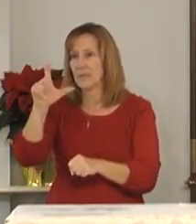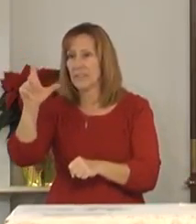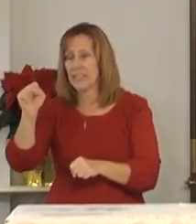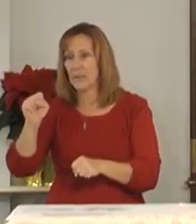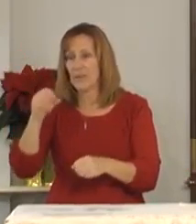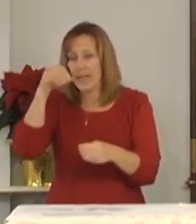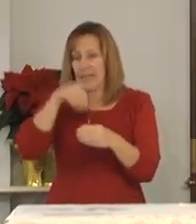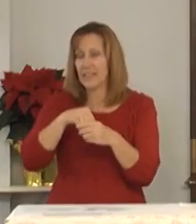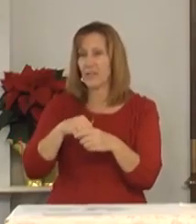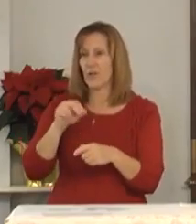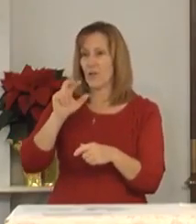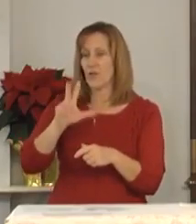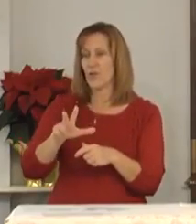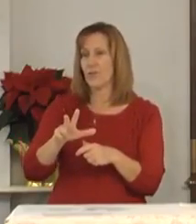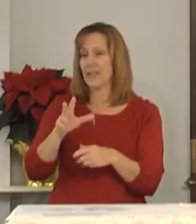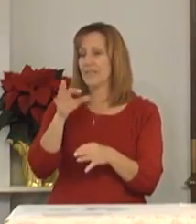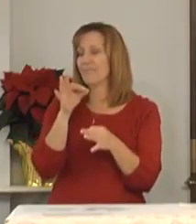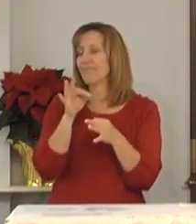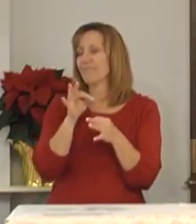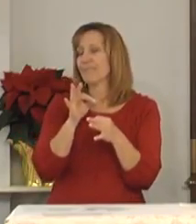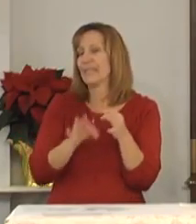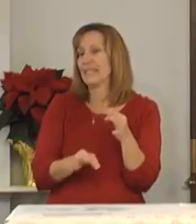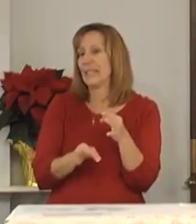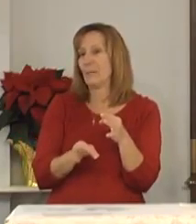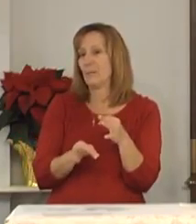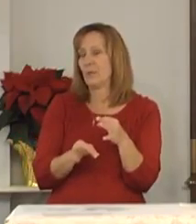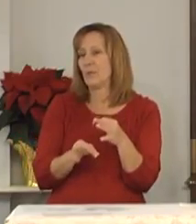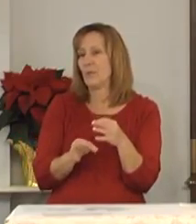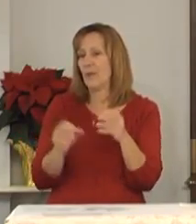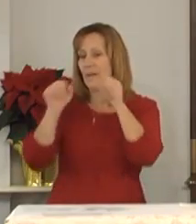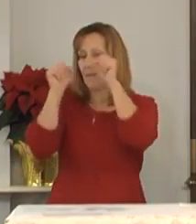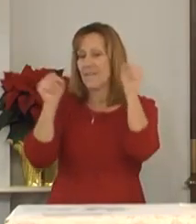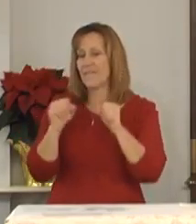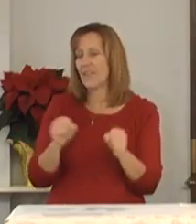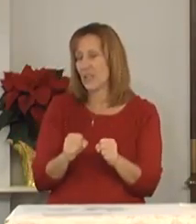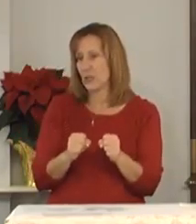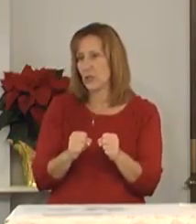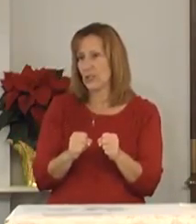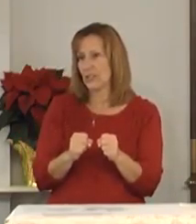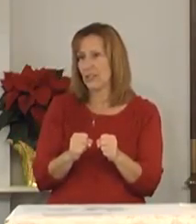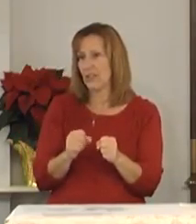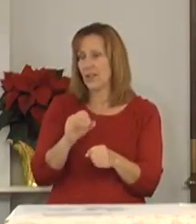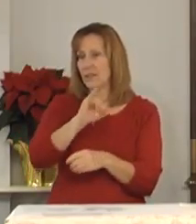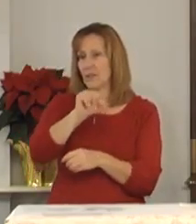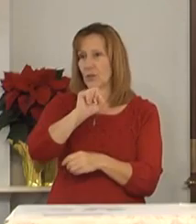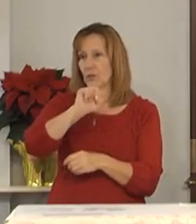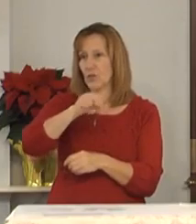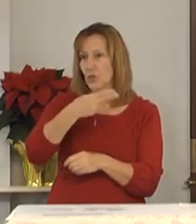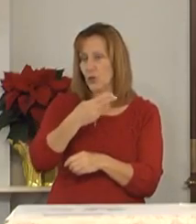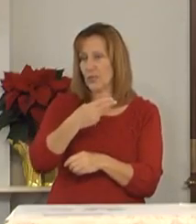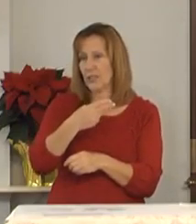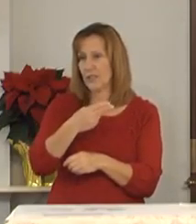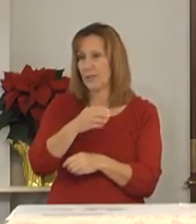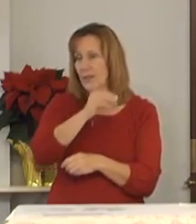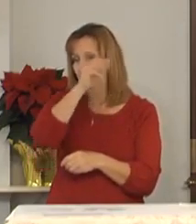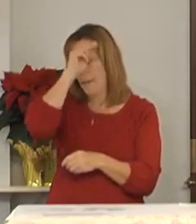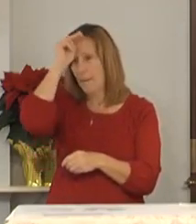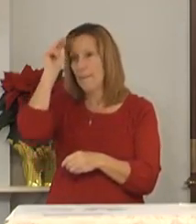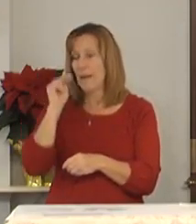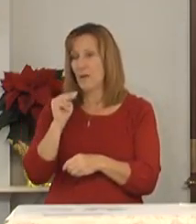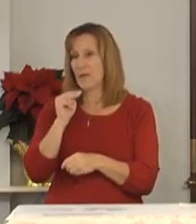Inside are three very simple cutout figures of Joseph and